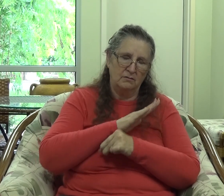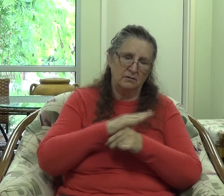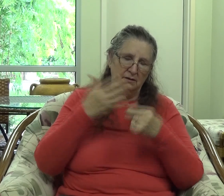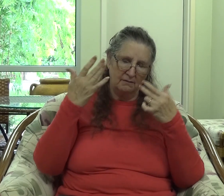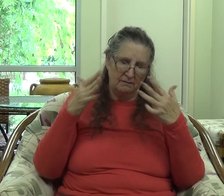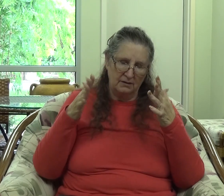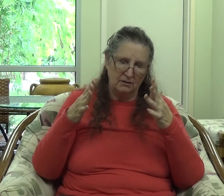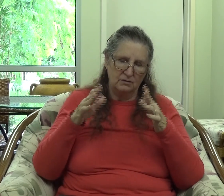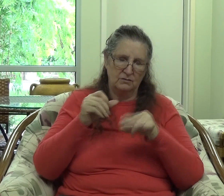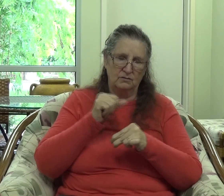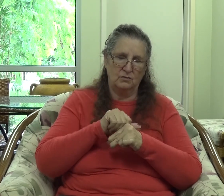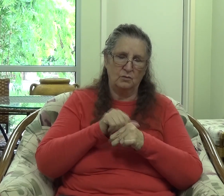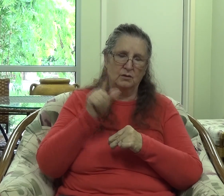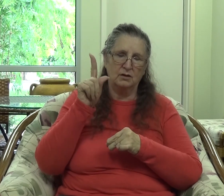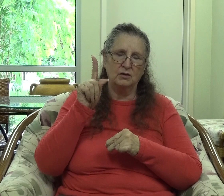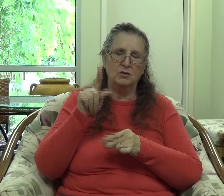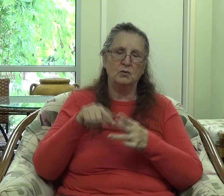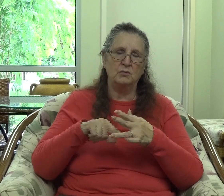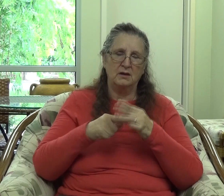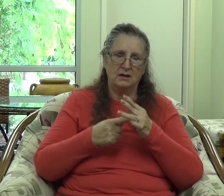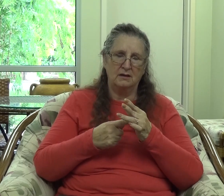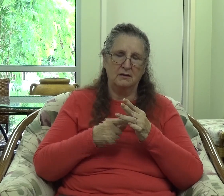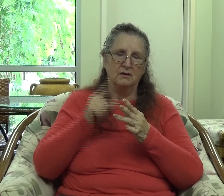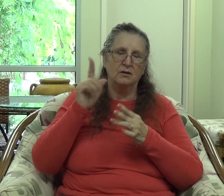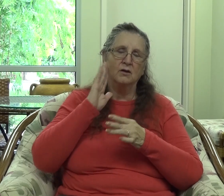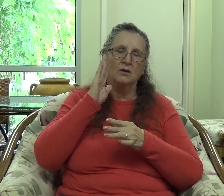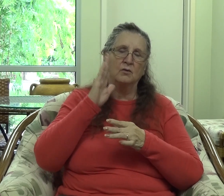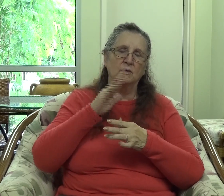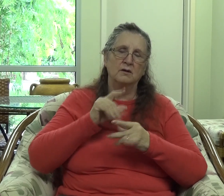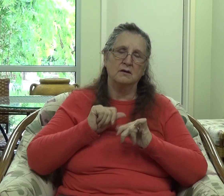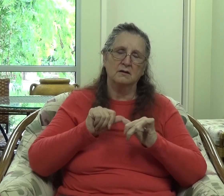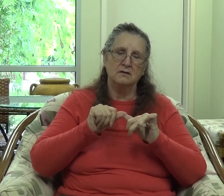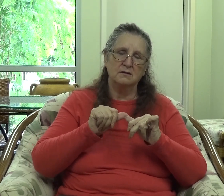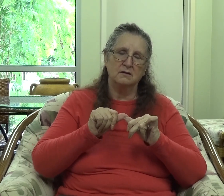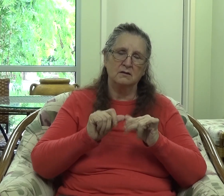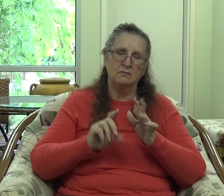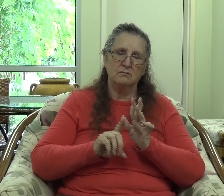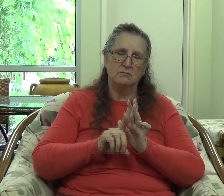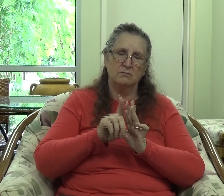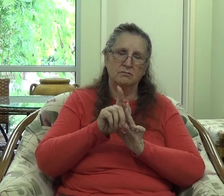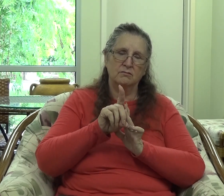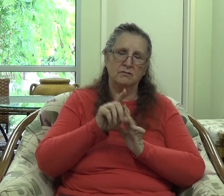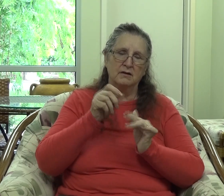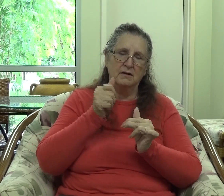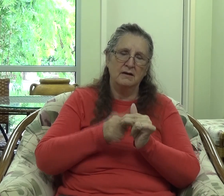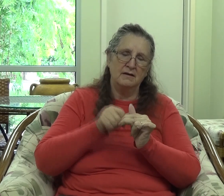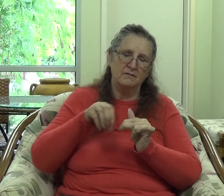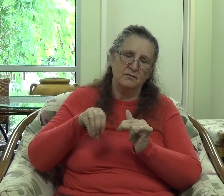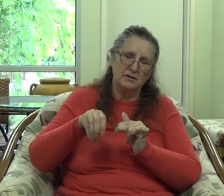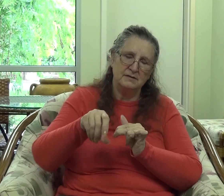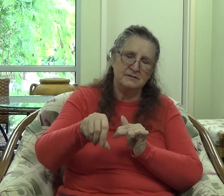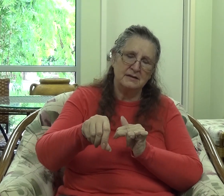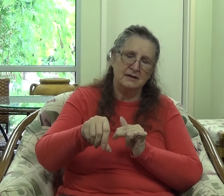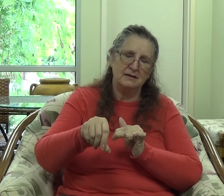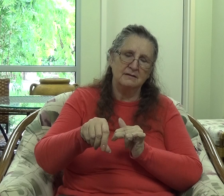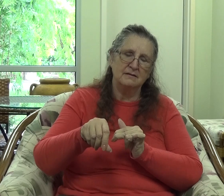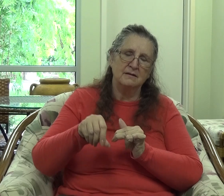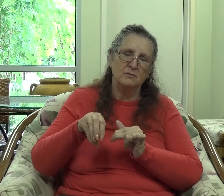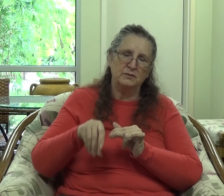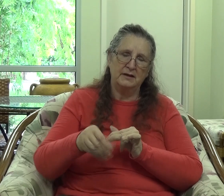have begun, that you will continue to grow every seed that has been planted in your name.